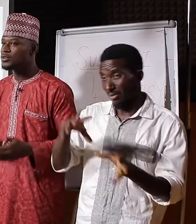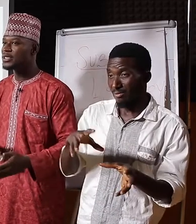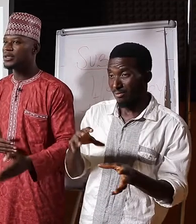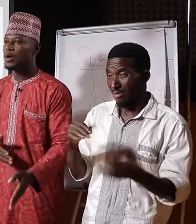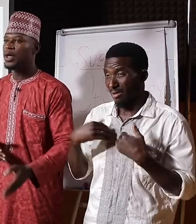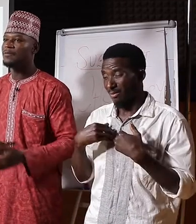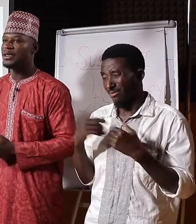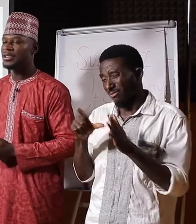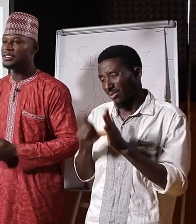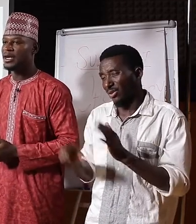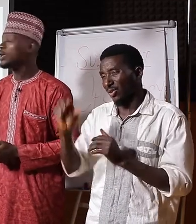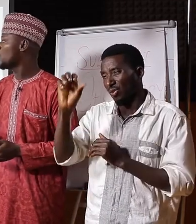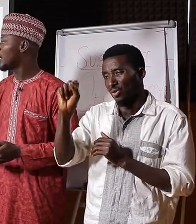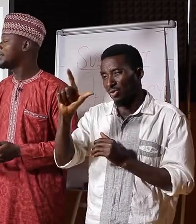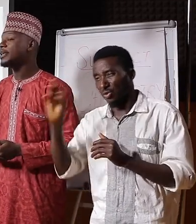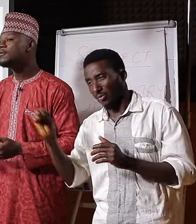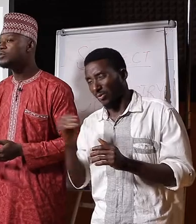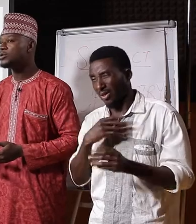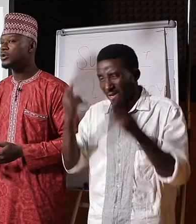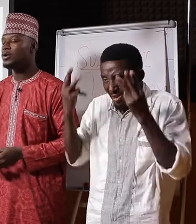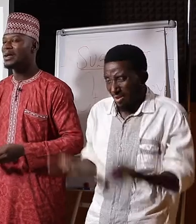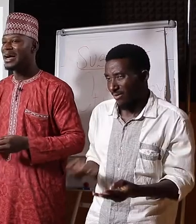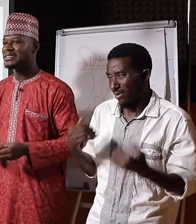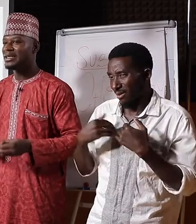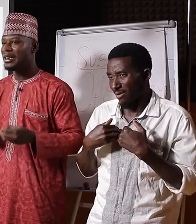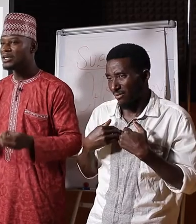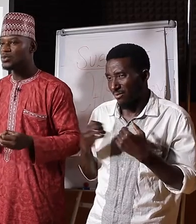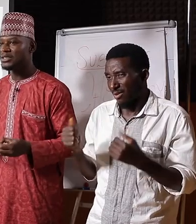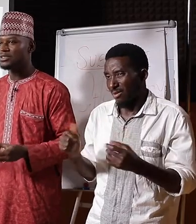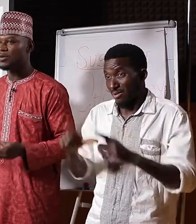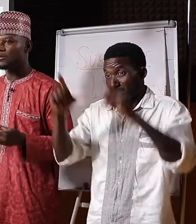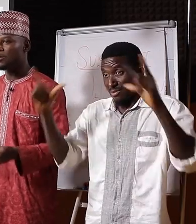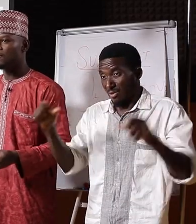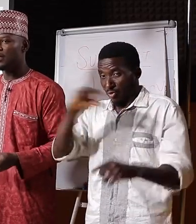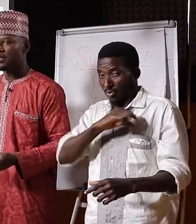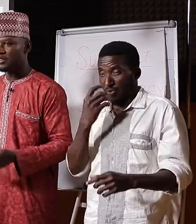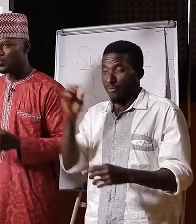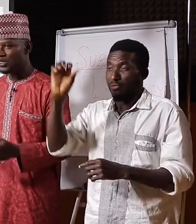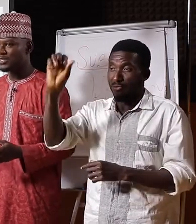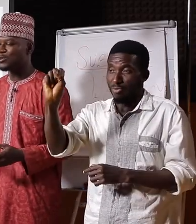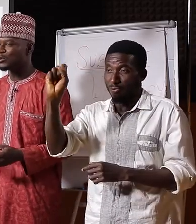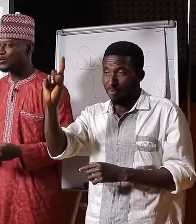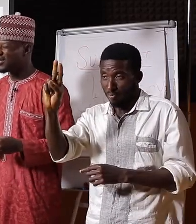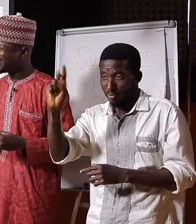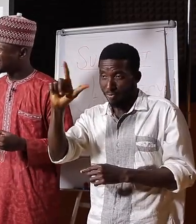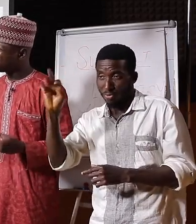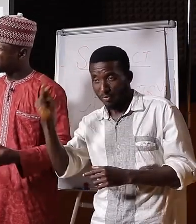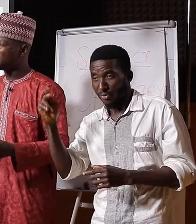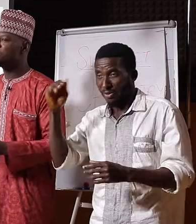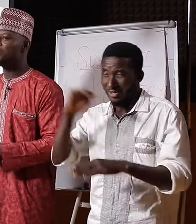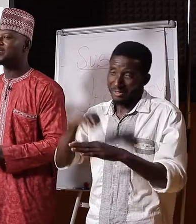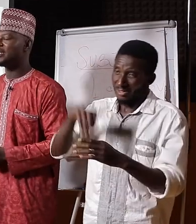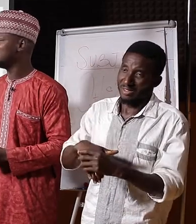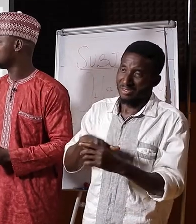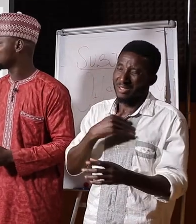sulfur, just like the one we have in Nigeria, while the heavy petroleum has a large quantity of sulfur in it, which is also